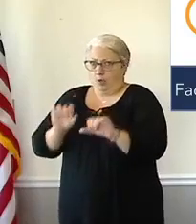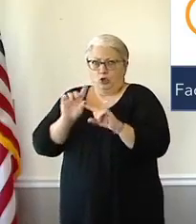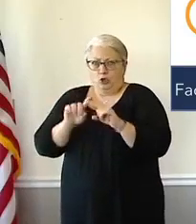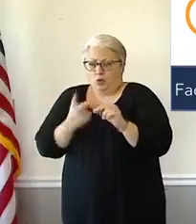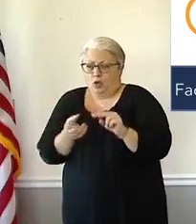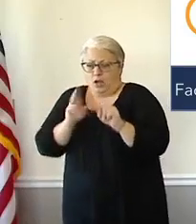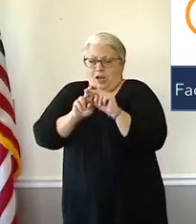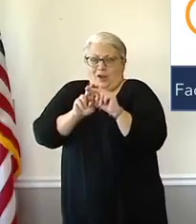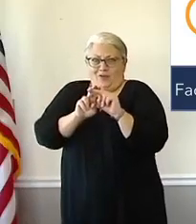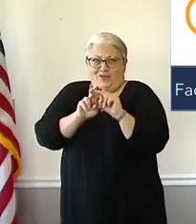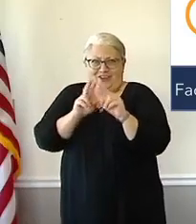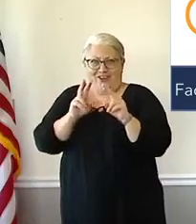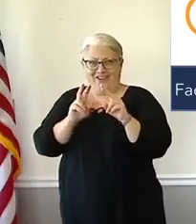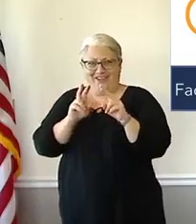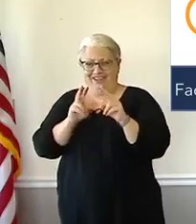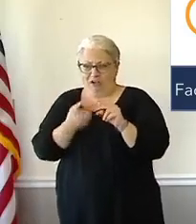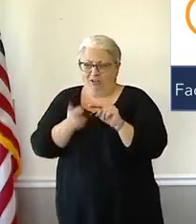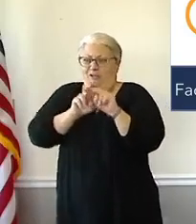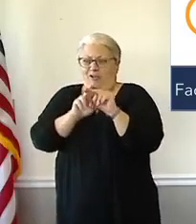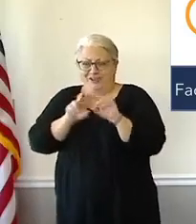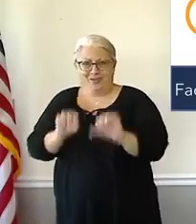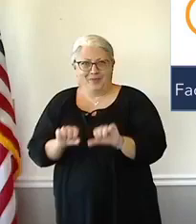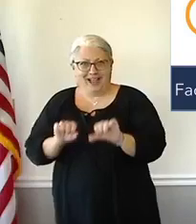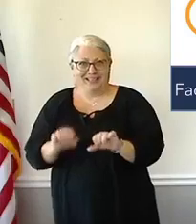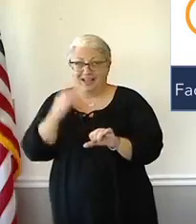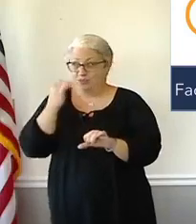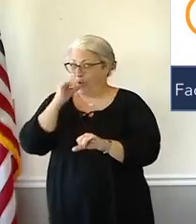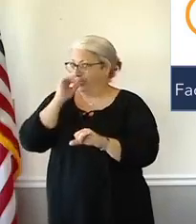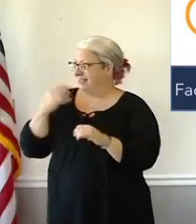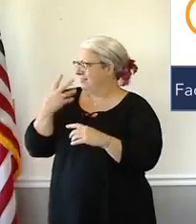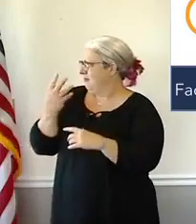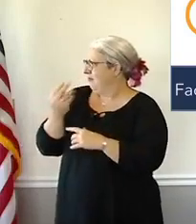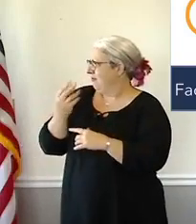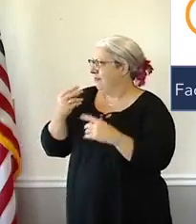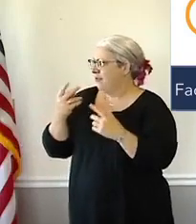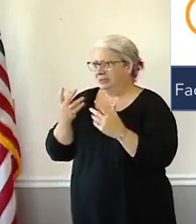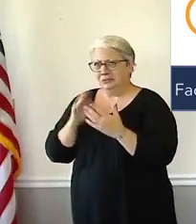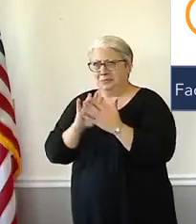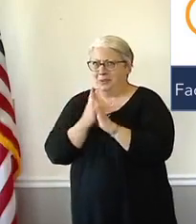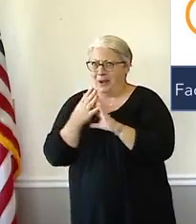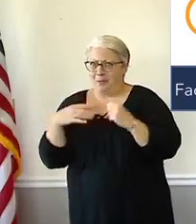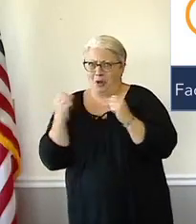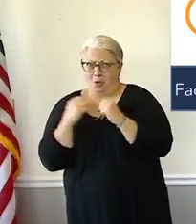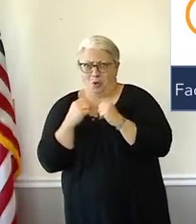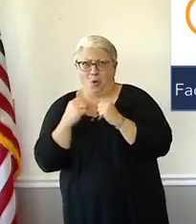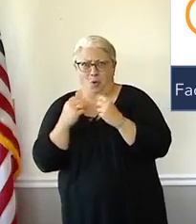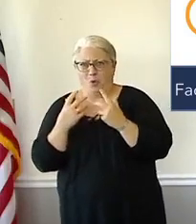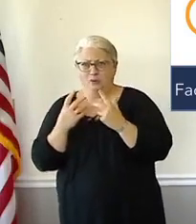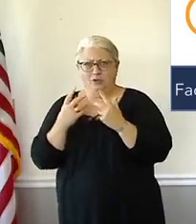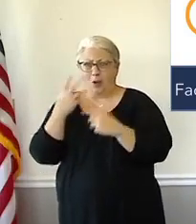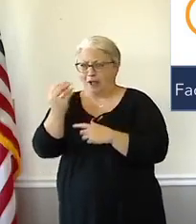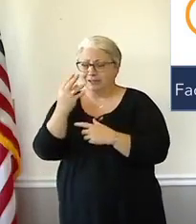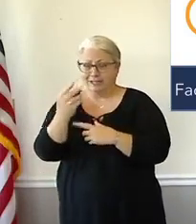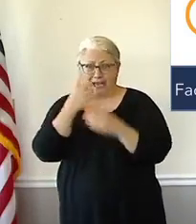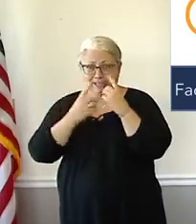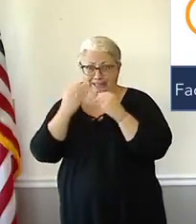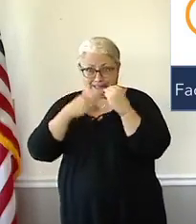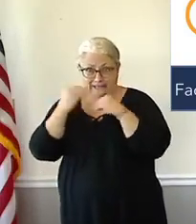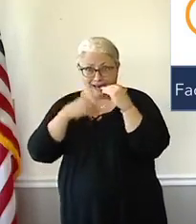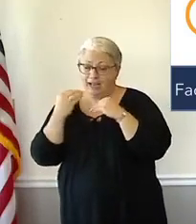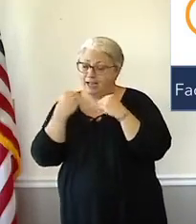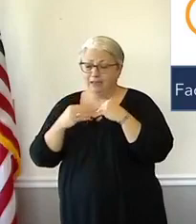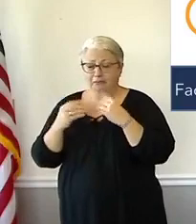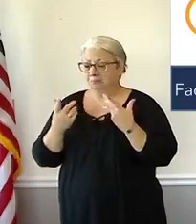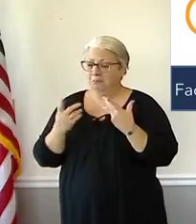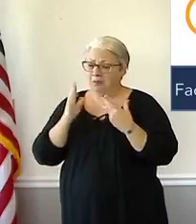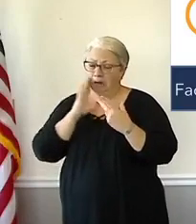obviously turns, and outdoor dining is not going to be an option for much longer. Although we have, through my executive order, relieved any